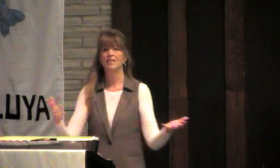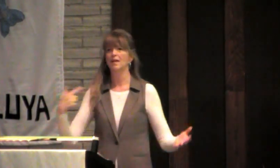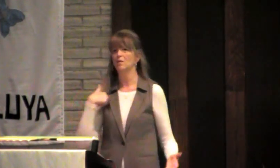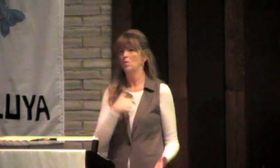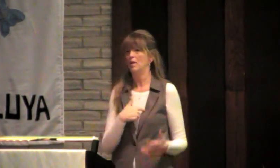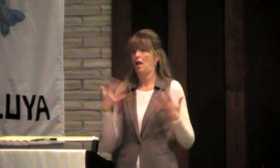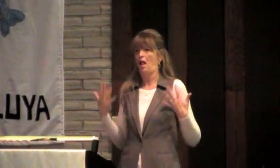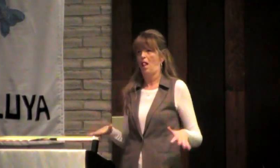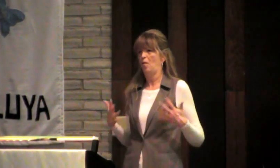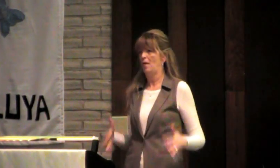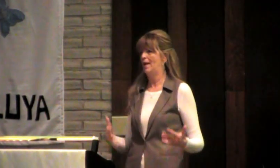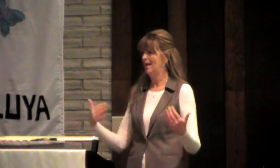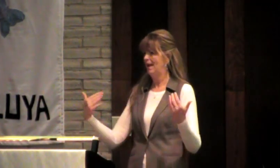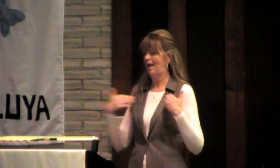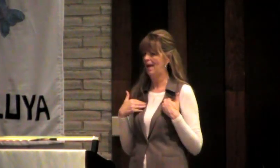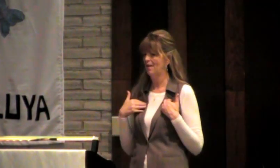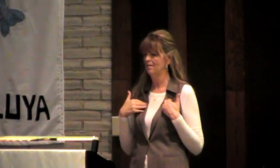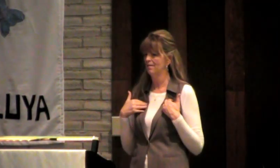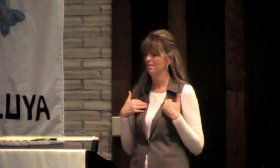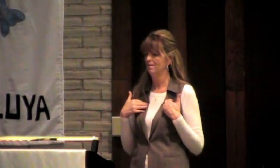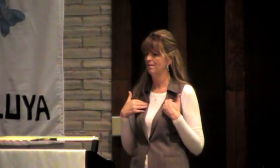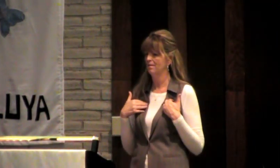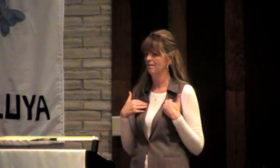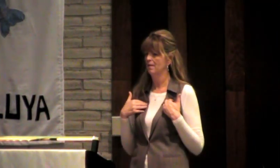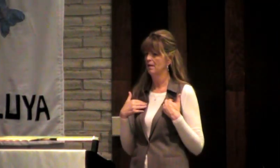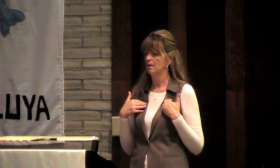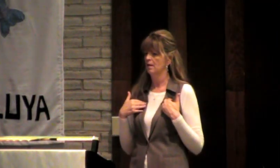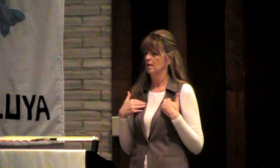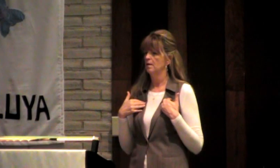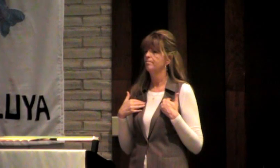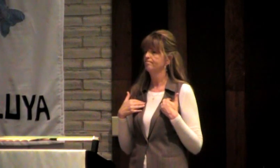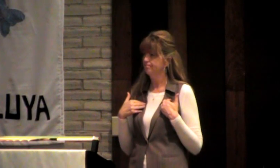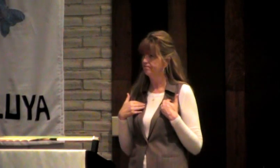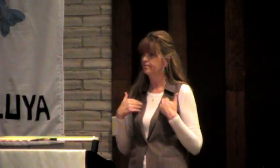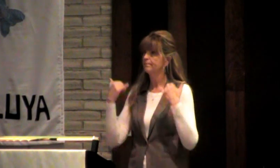him. I mean, we already have